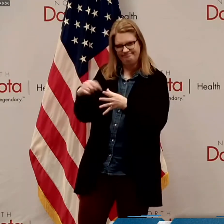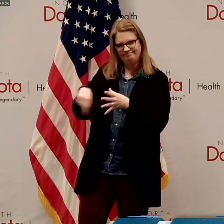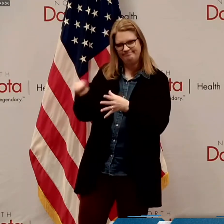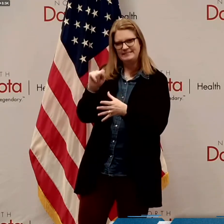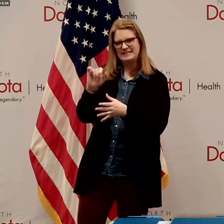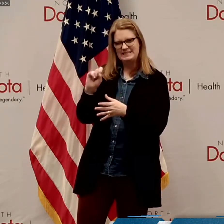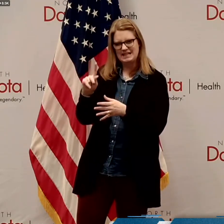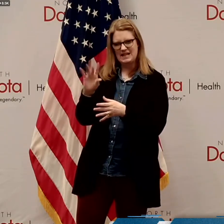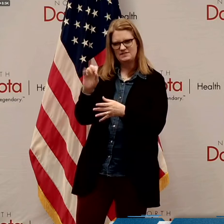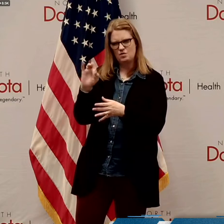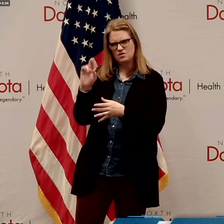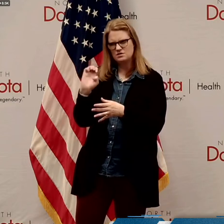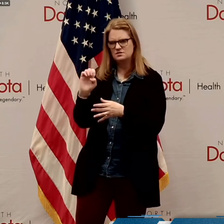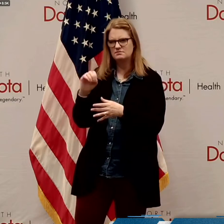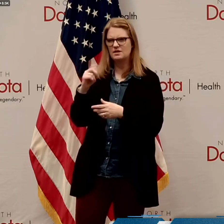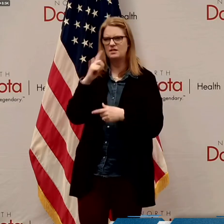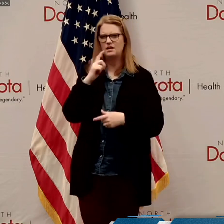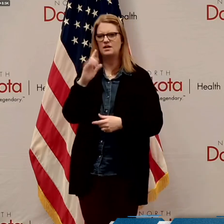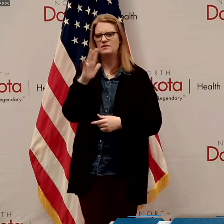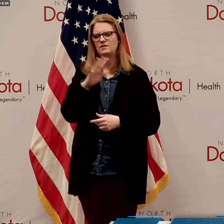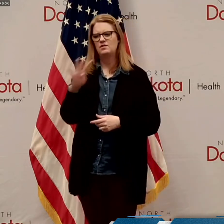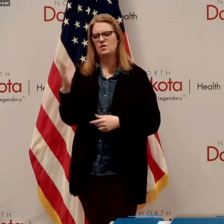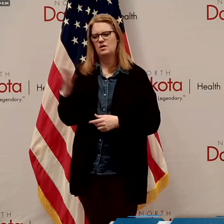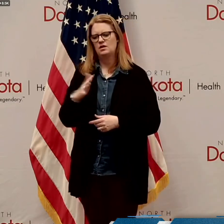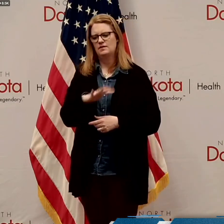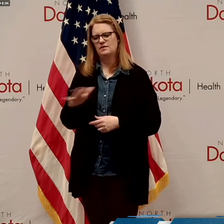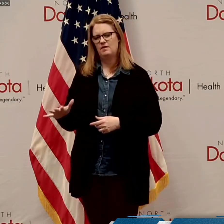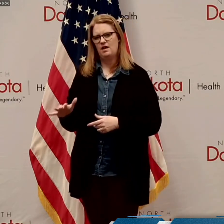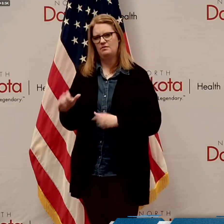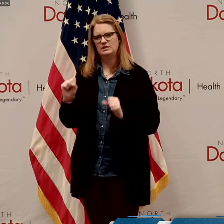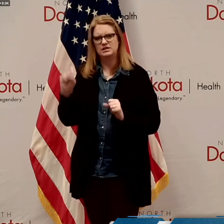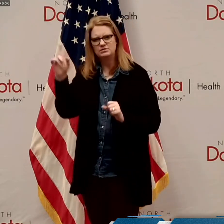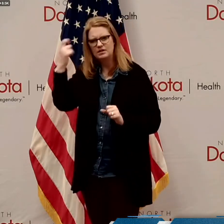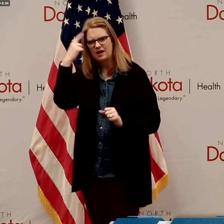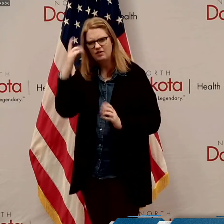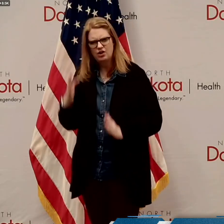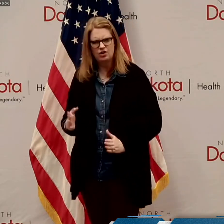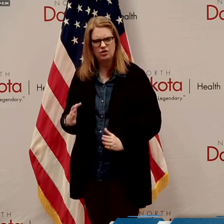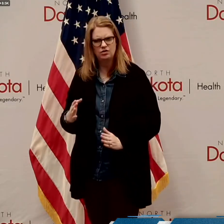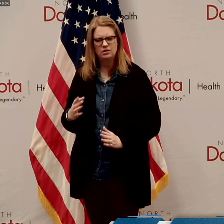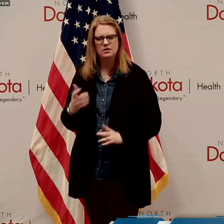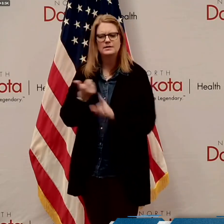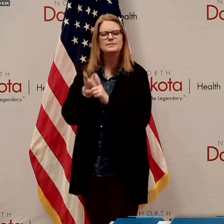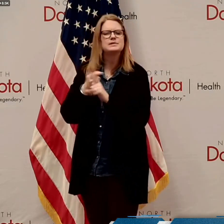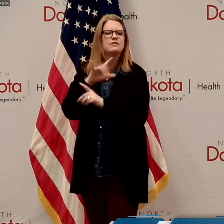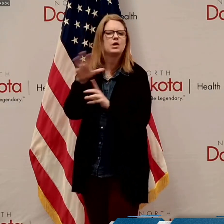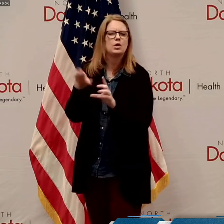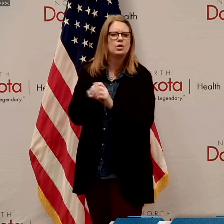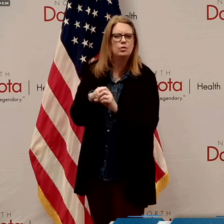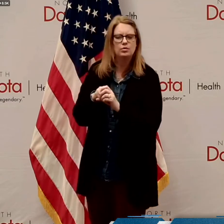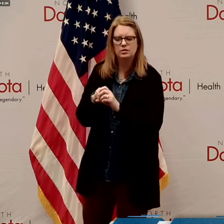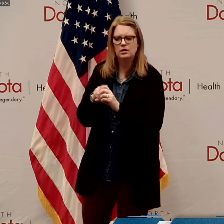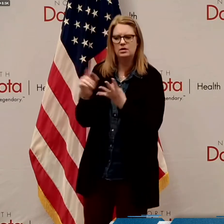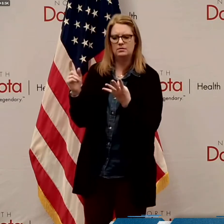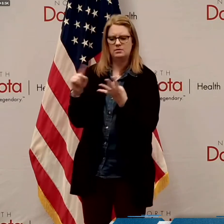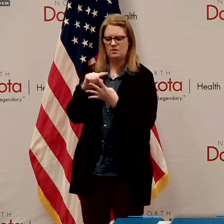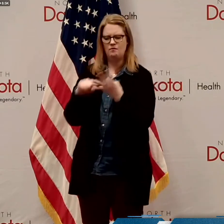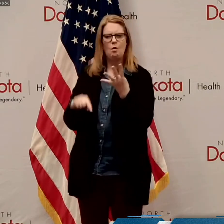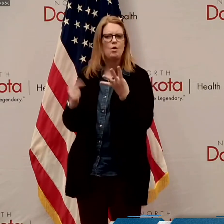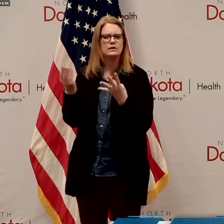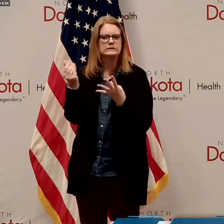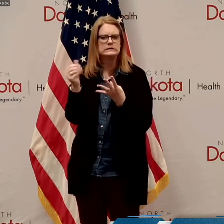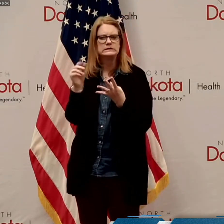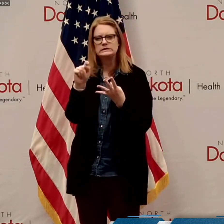we had 54 of 55 potential governors. We get to that number because they include 4